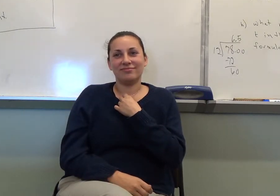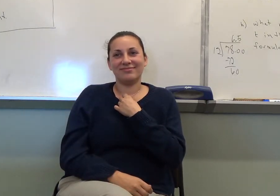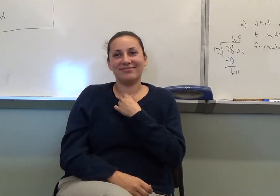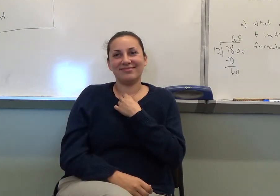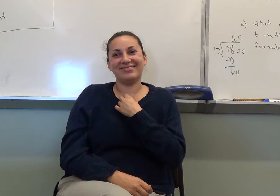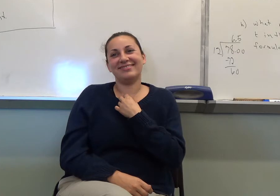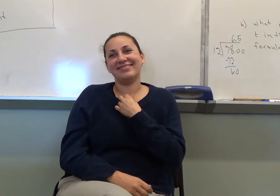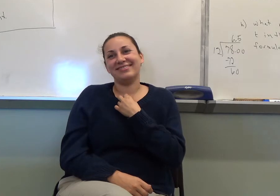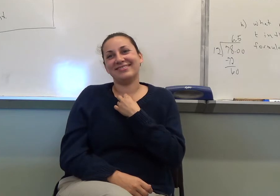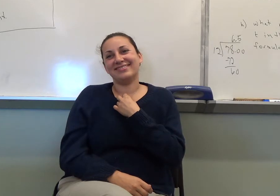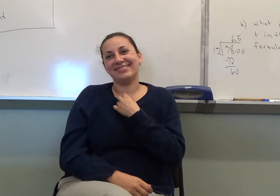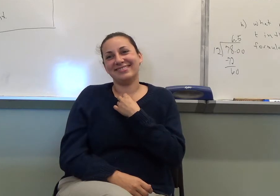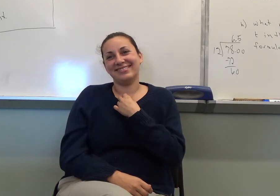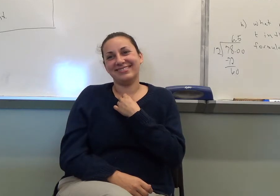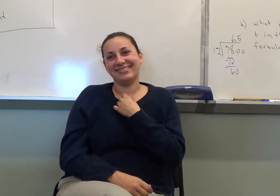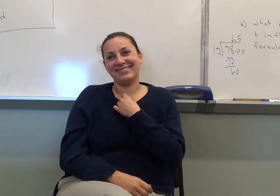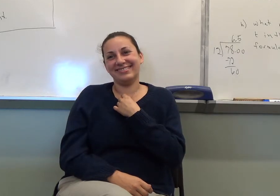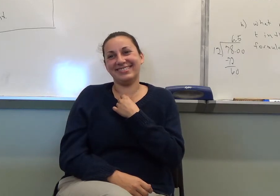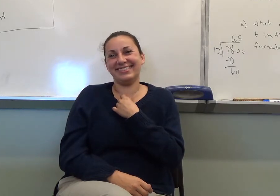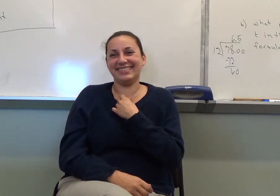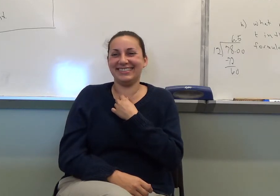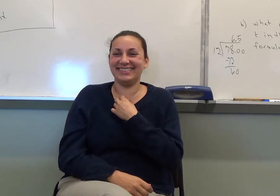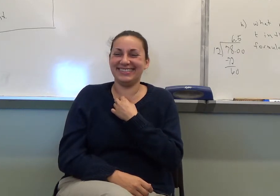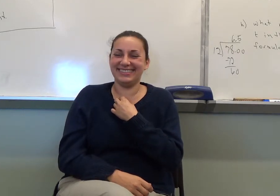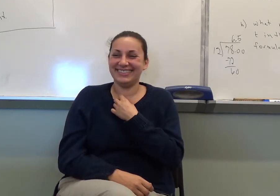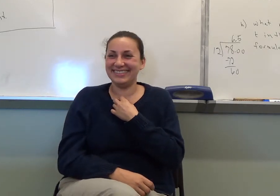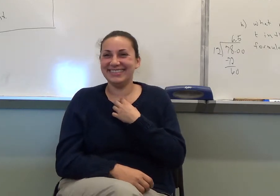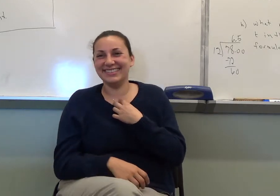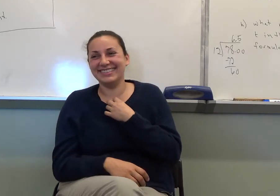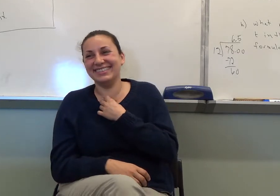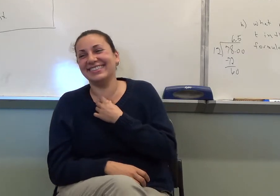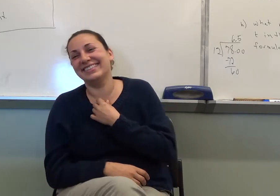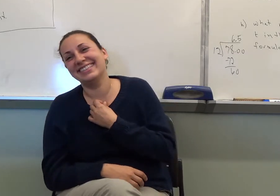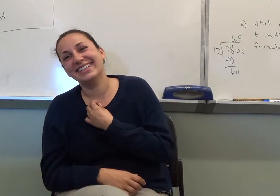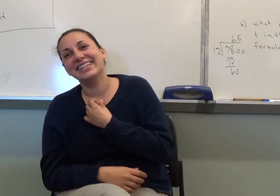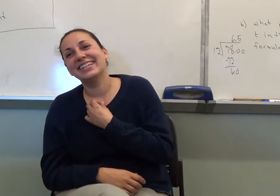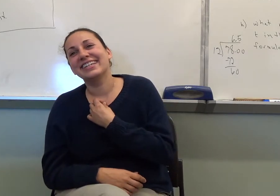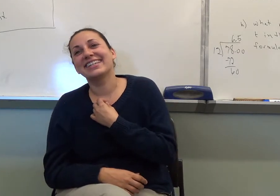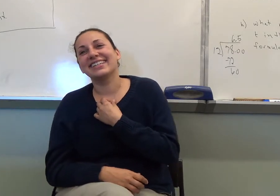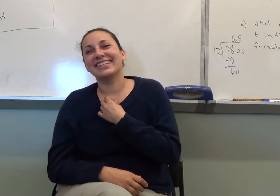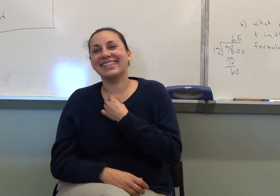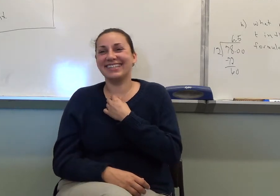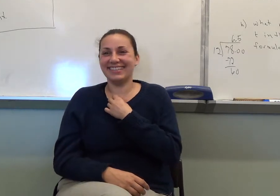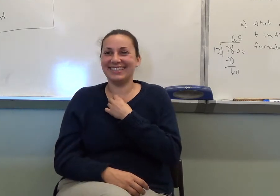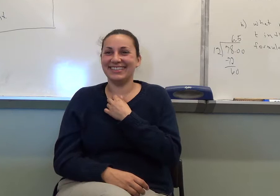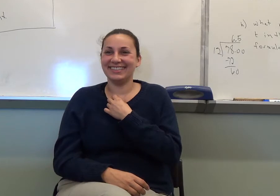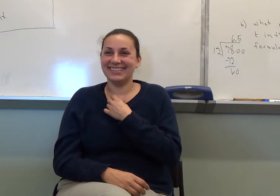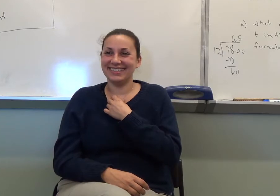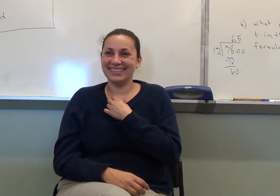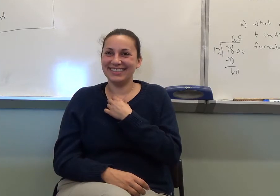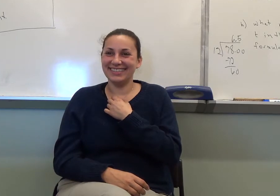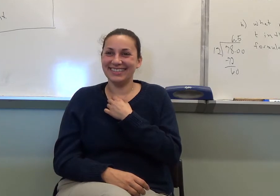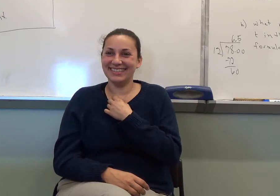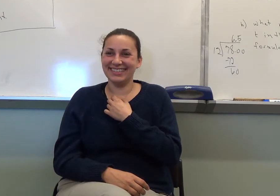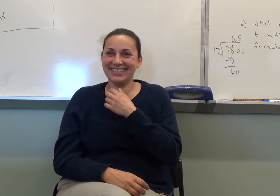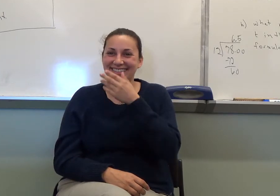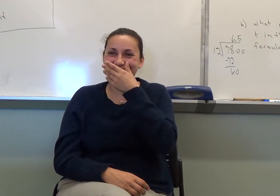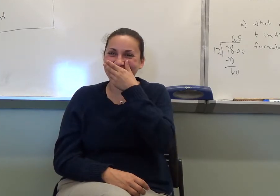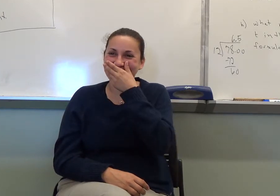take a look over there on the bottom of the page, there's a formula that says A is